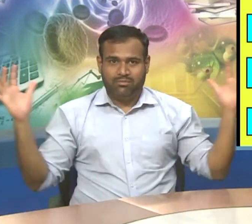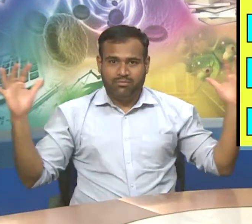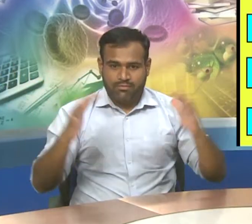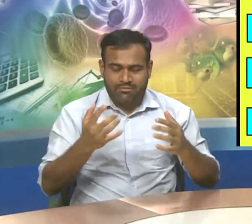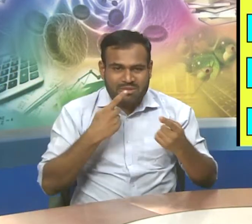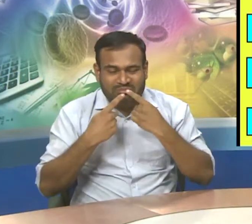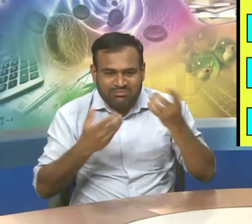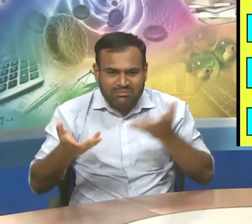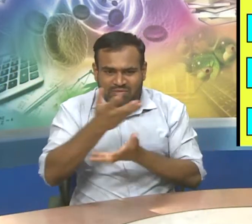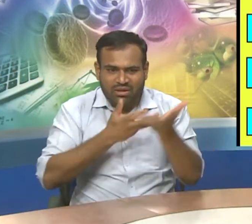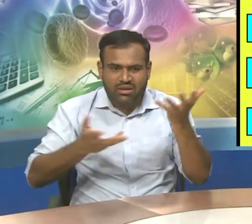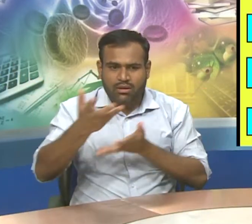Prorogue means to